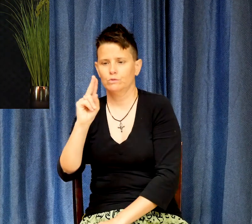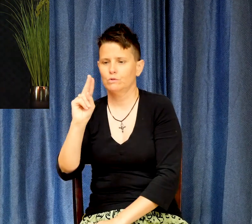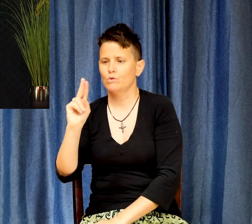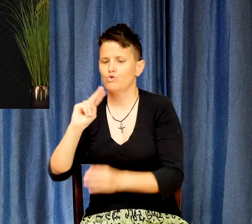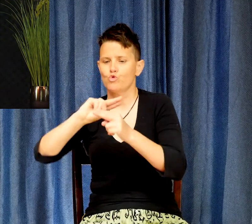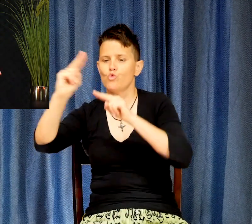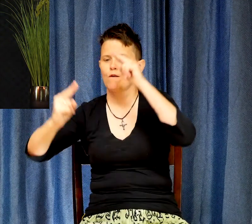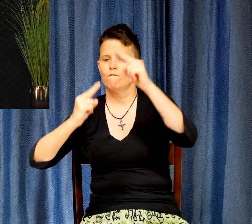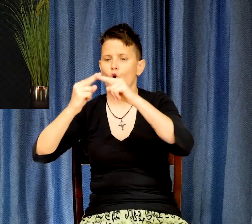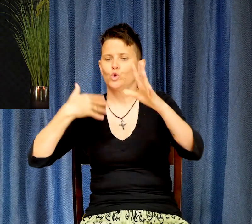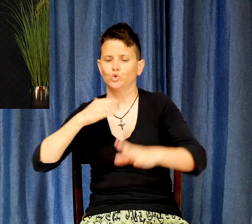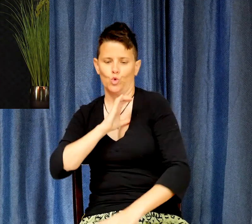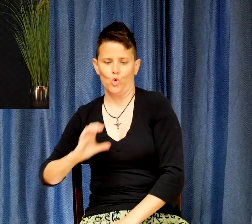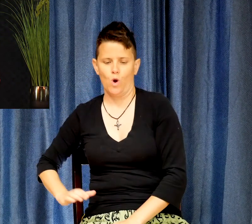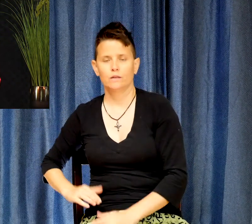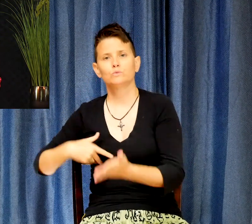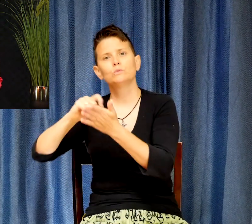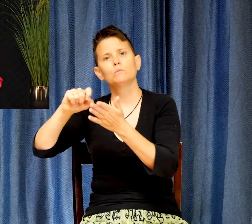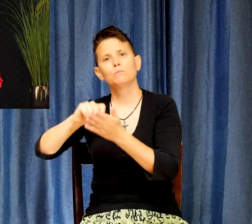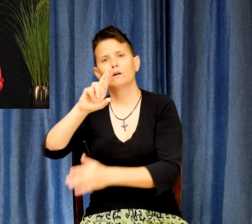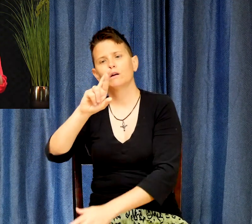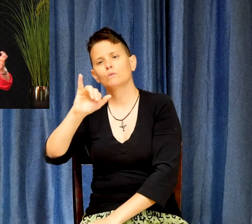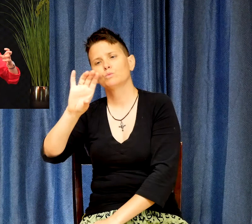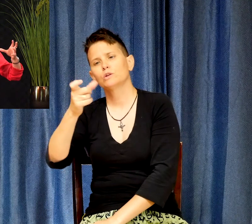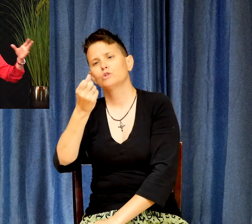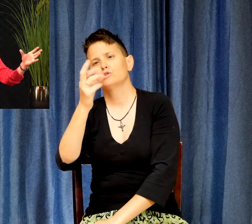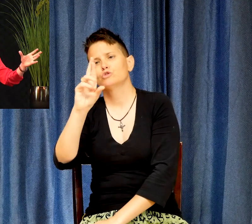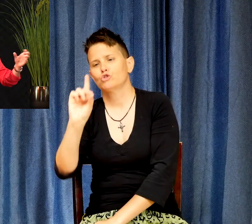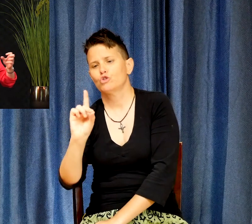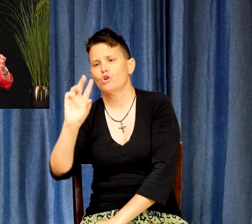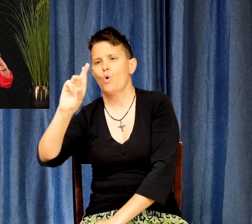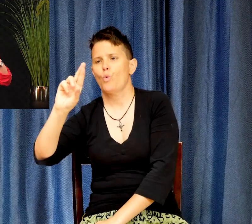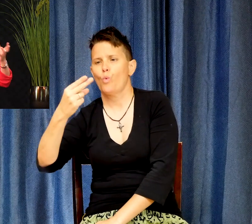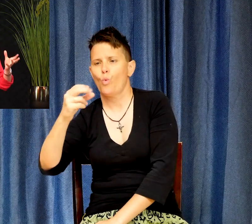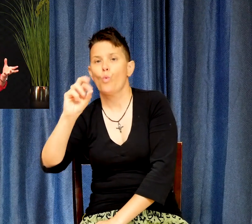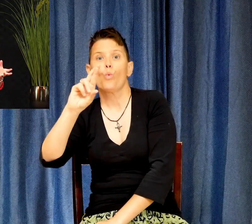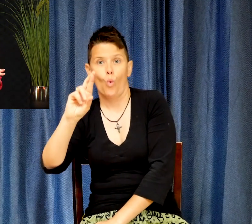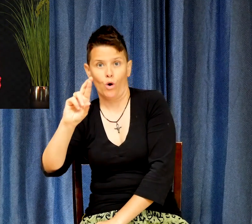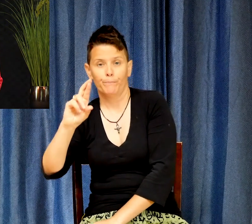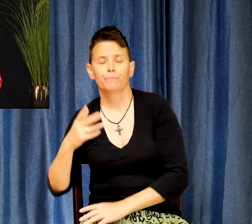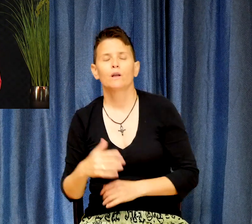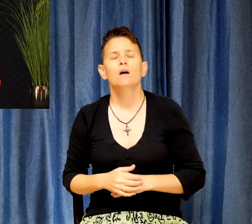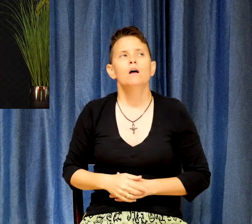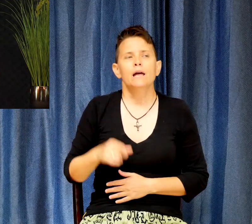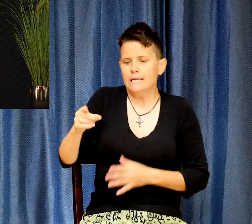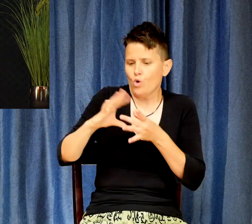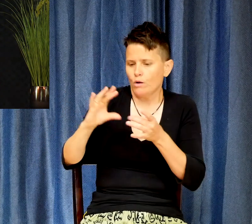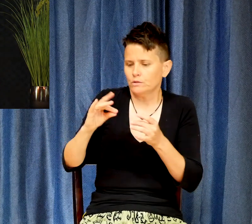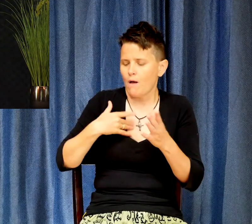book, Rohr talks about this notion of Jesus being a Christ, being that essence in the